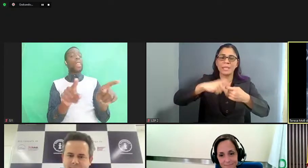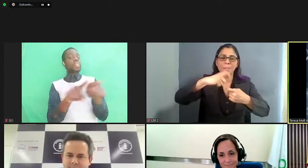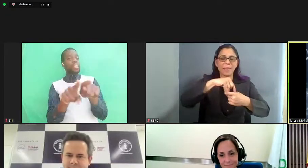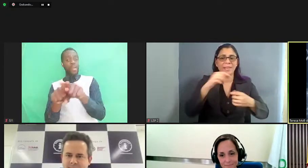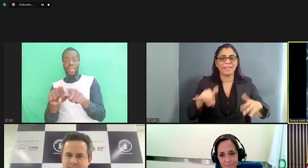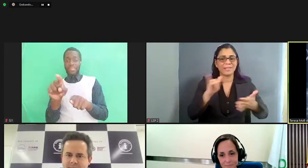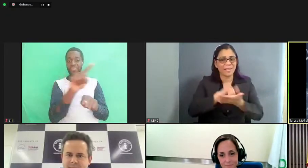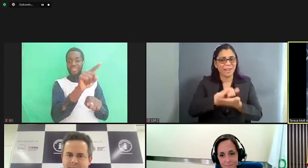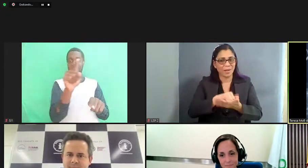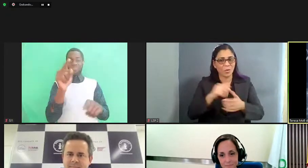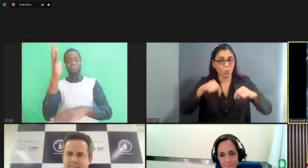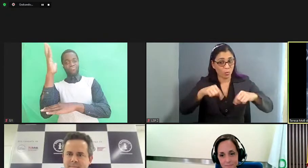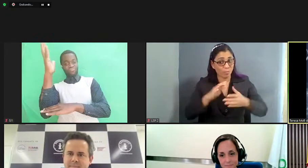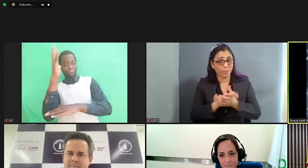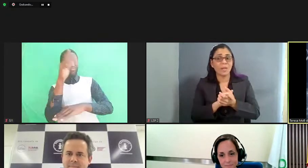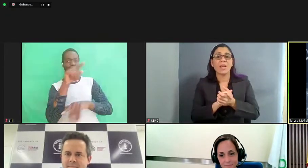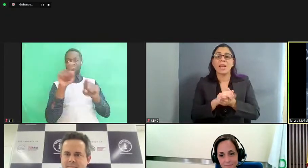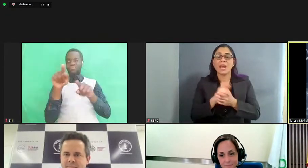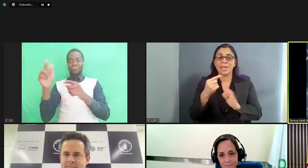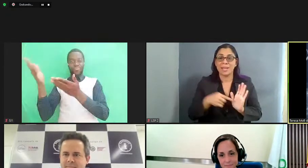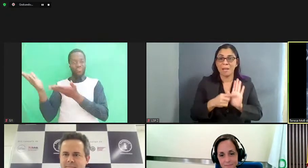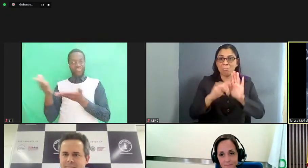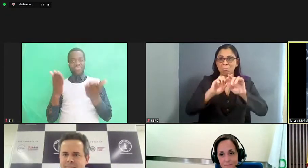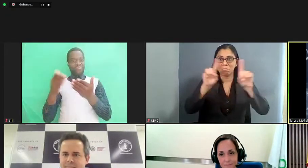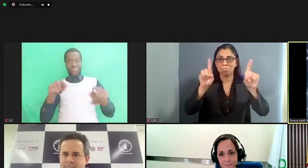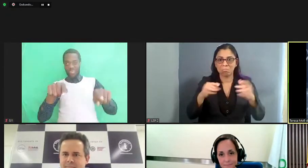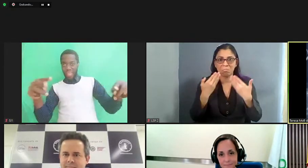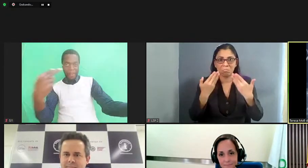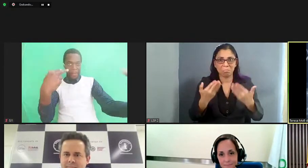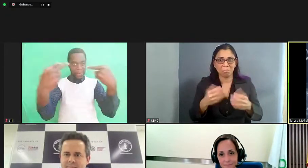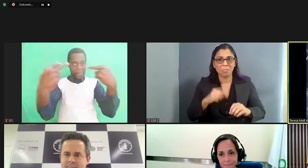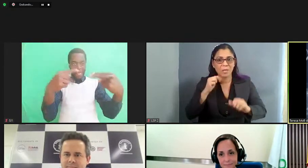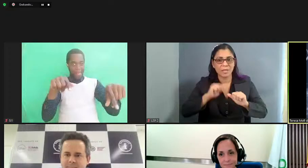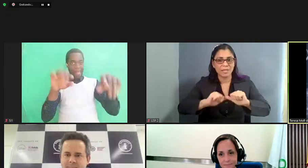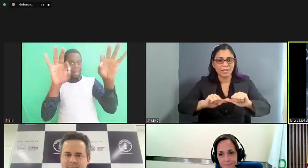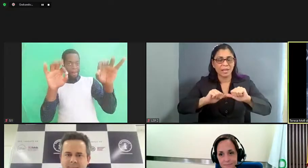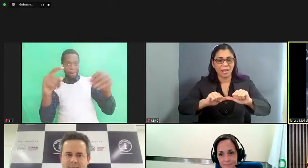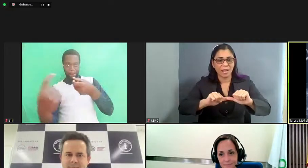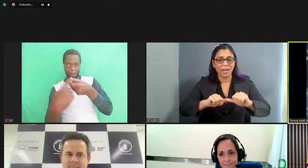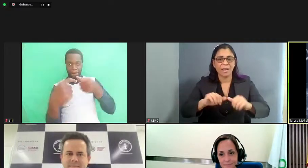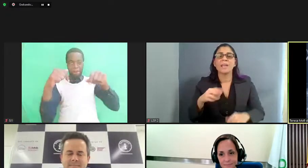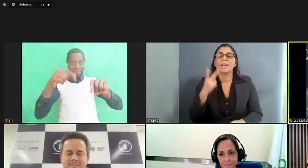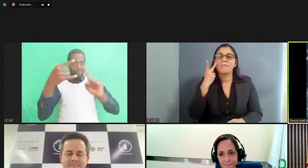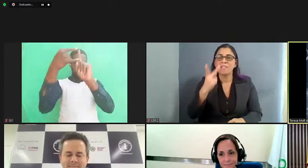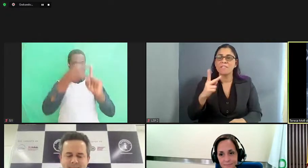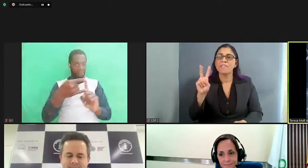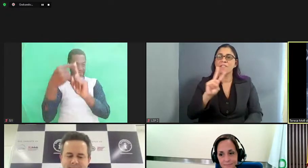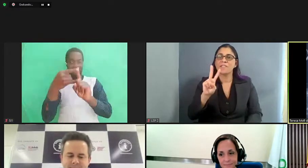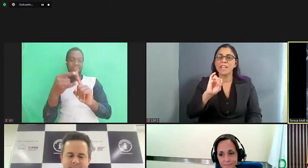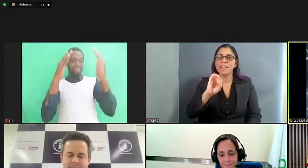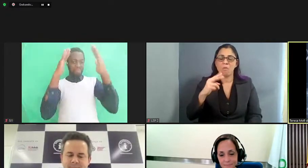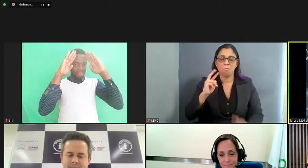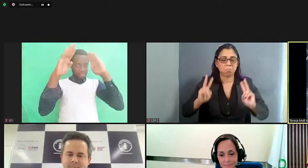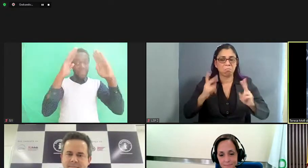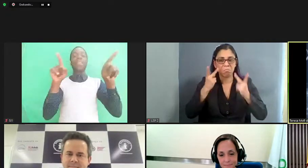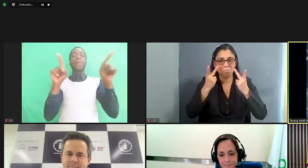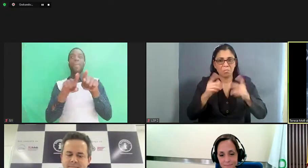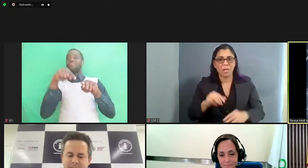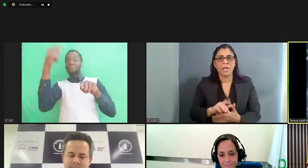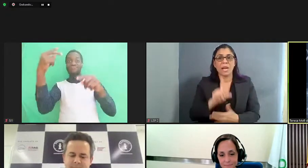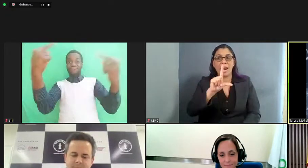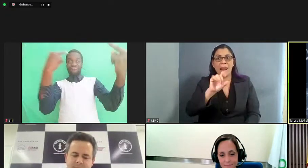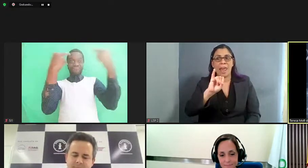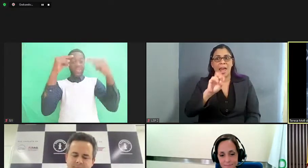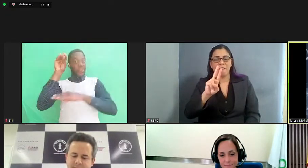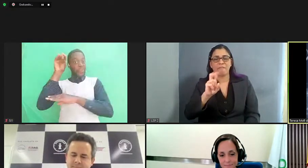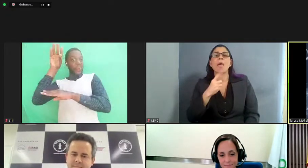the participants as well here with us in the room and those who follow our live session i would like to